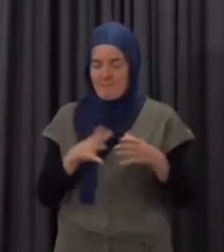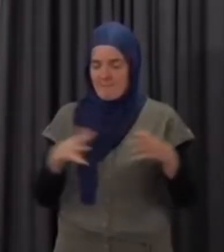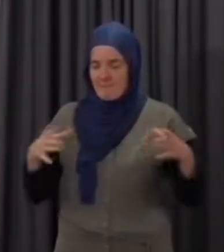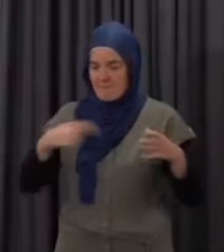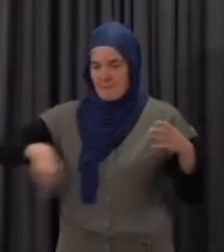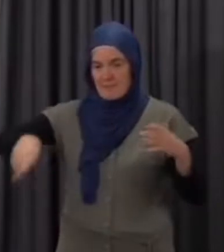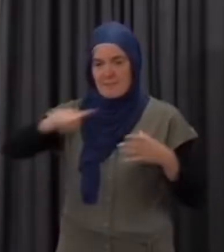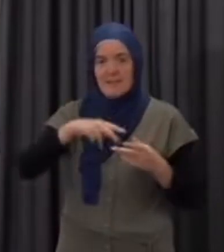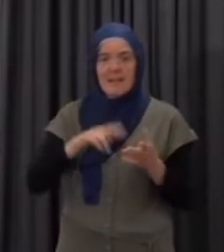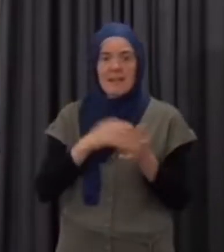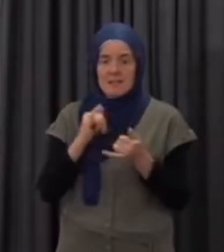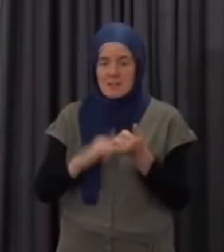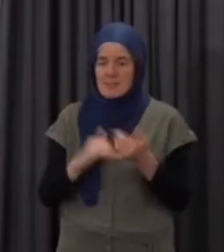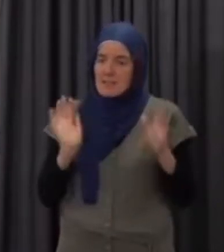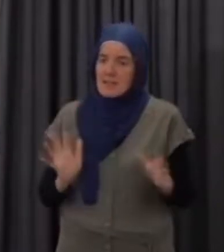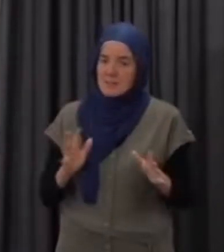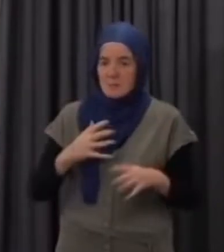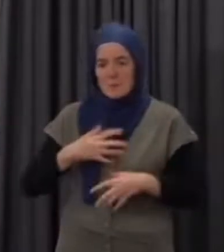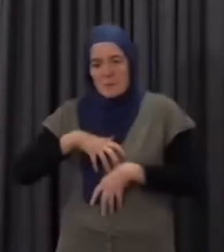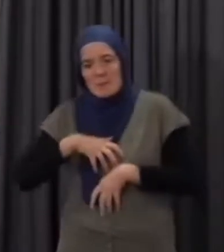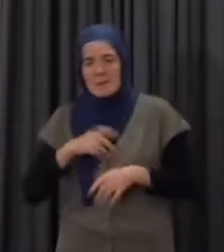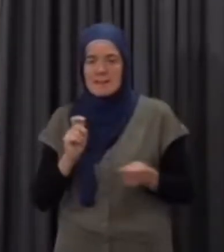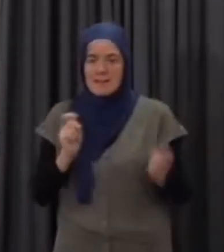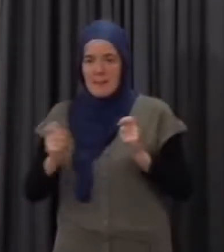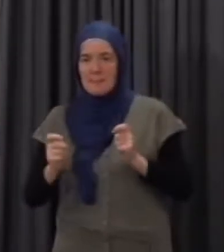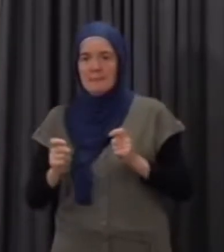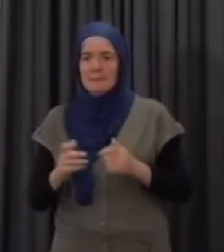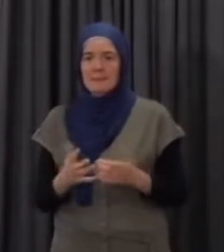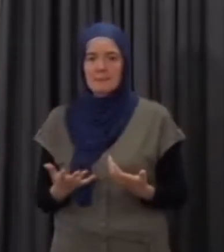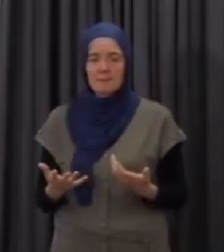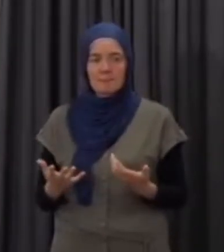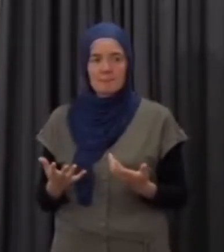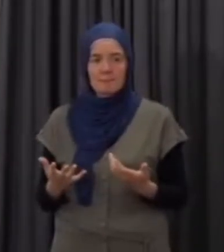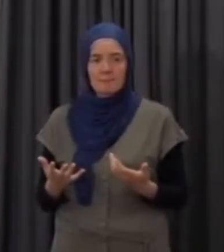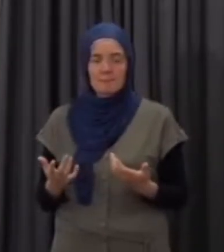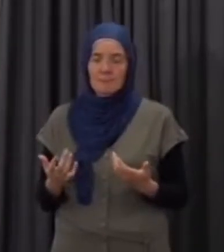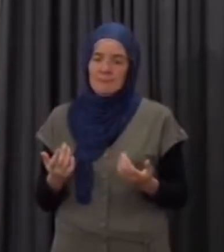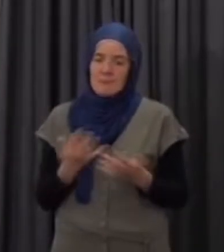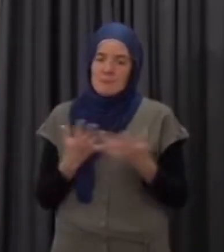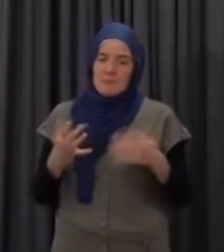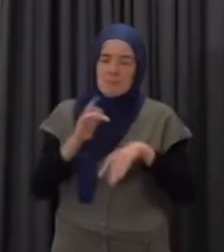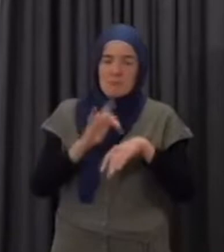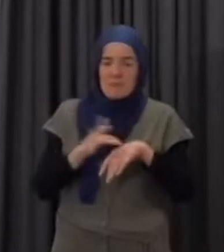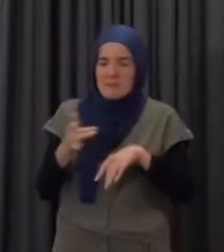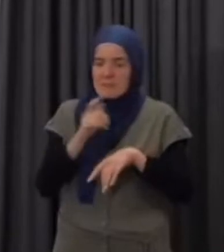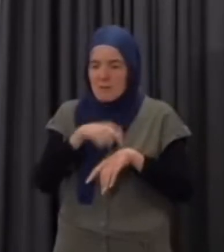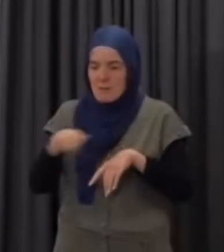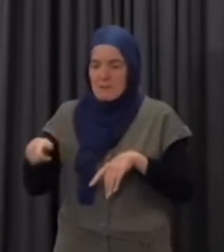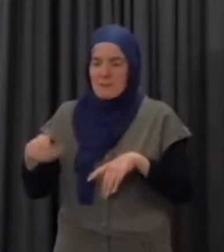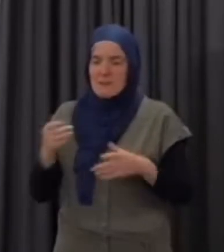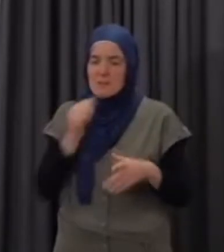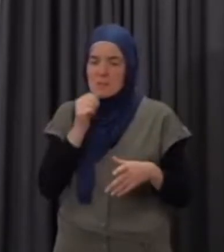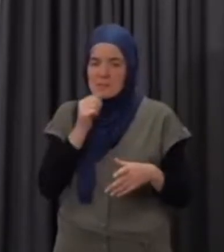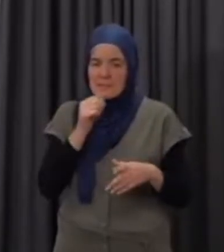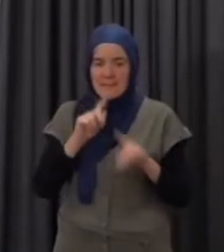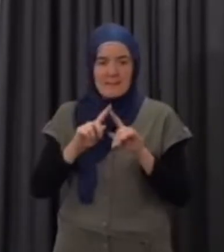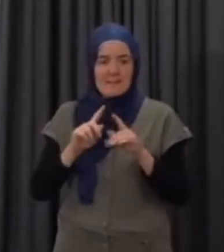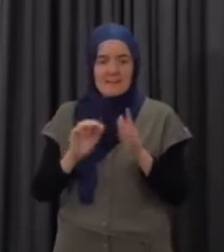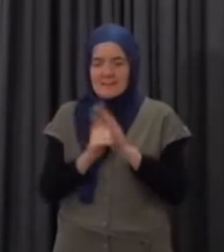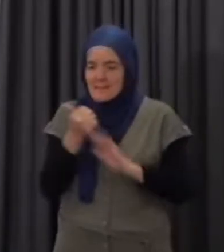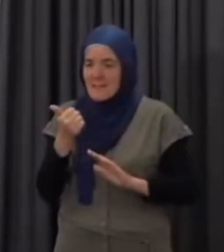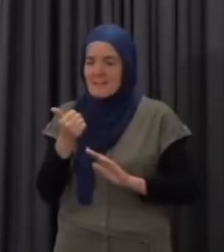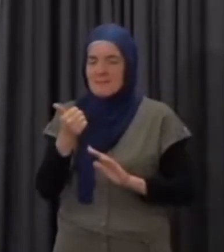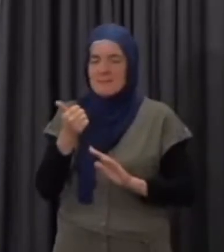workforce respond to the very immediate operational response has meant for many professionals using their skills and experiences but working outside of their normal